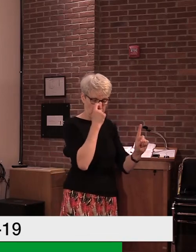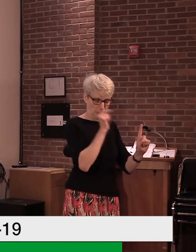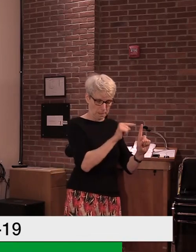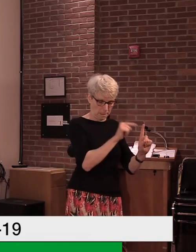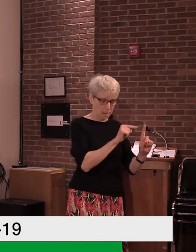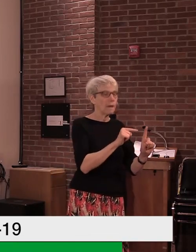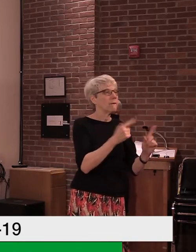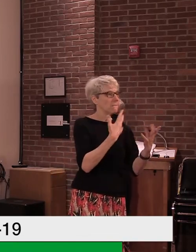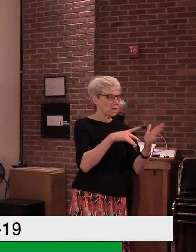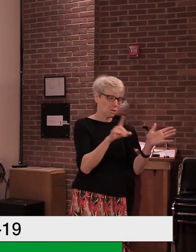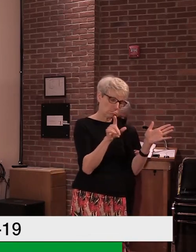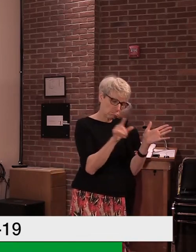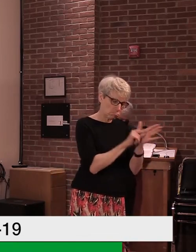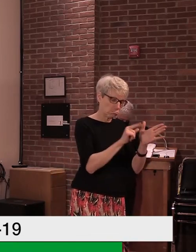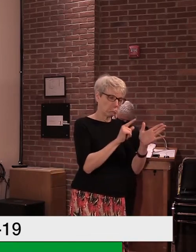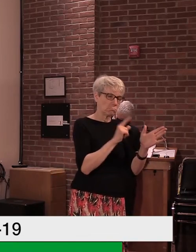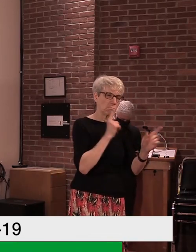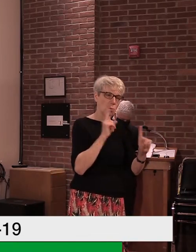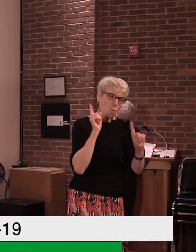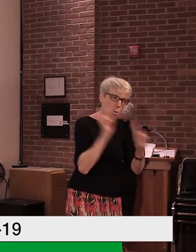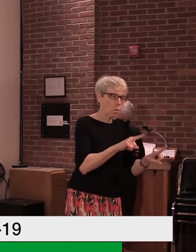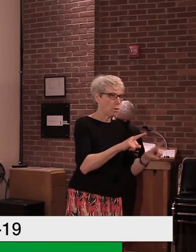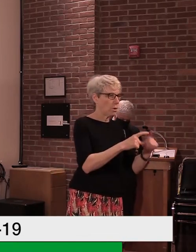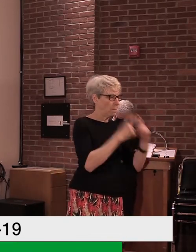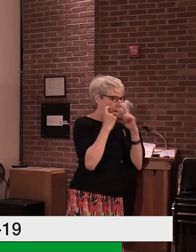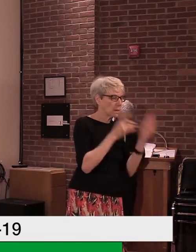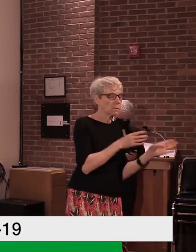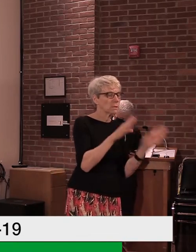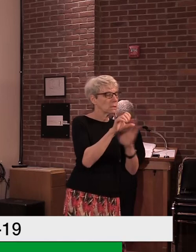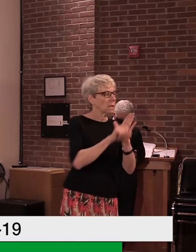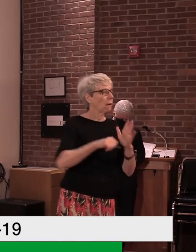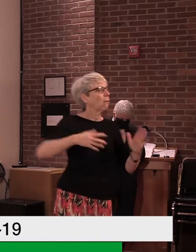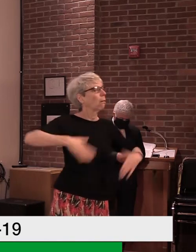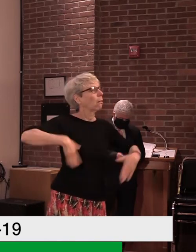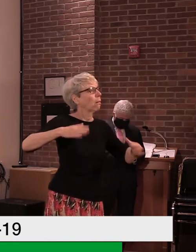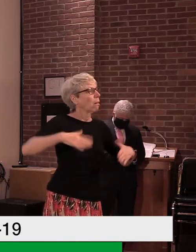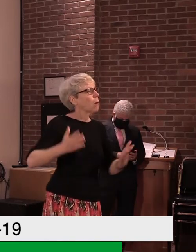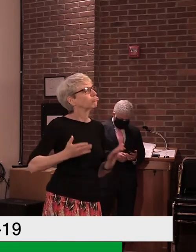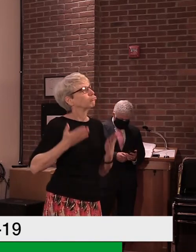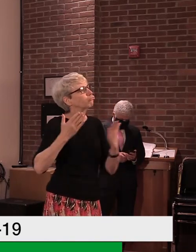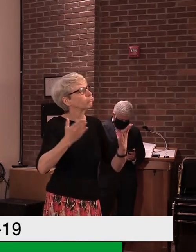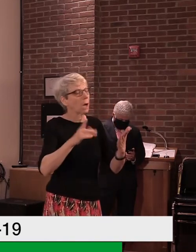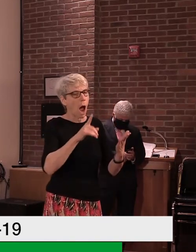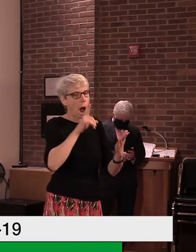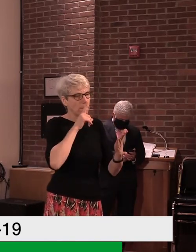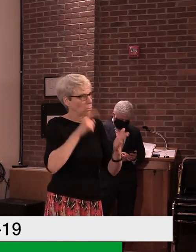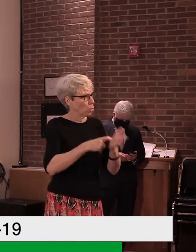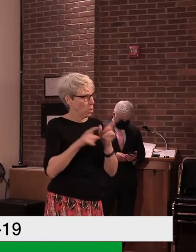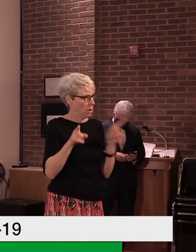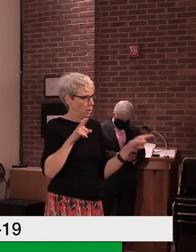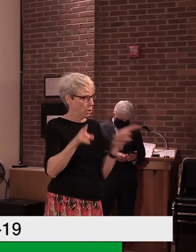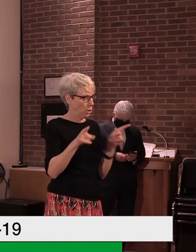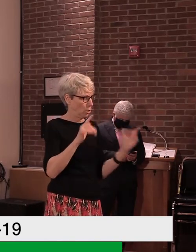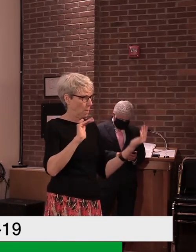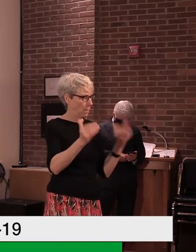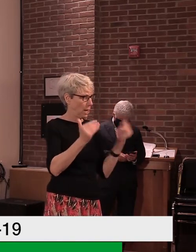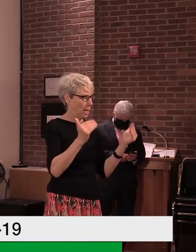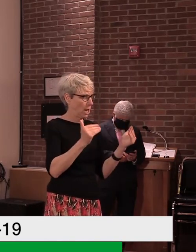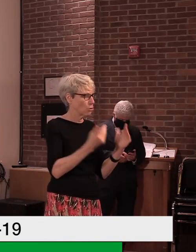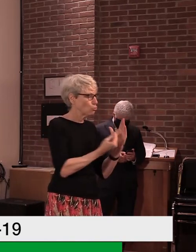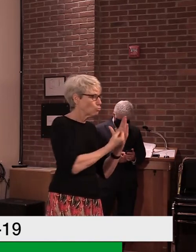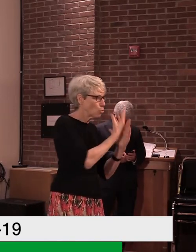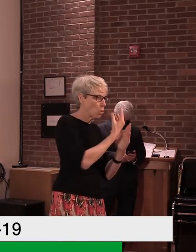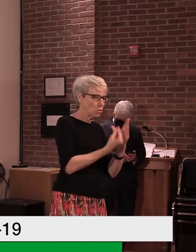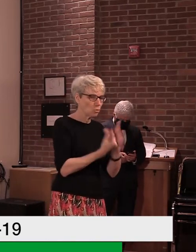developed a policy to mandate versus those that did not, and saw significant evolving changes in all of